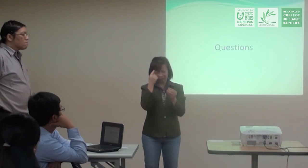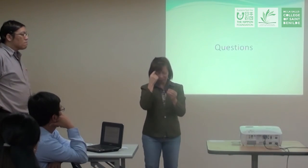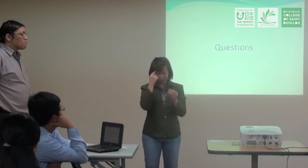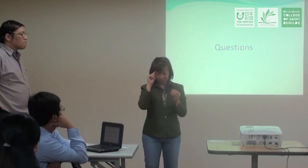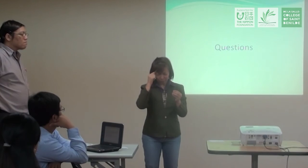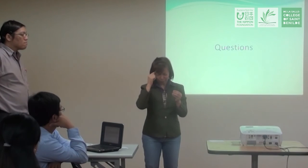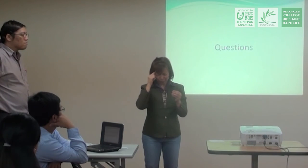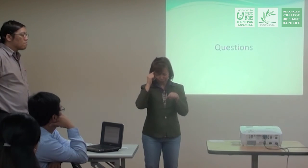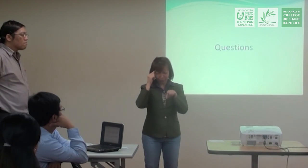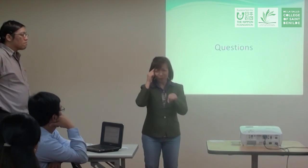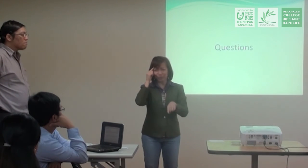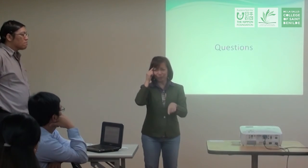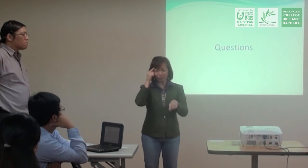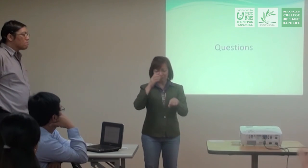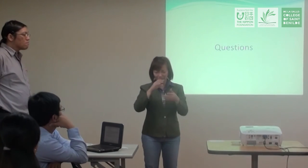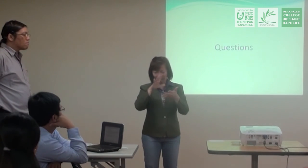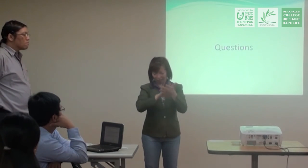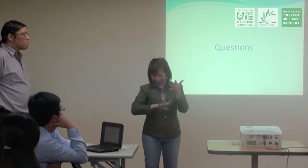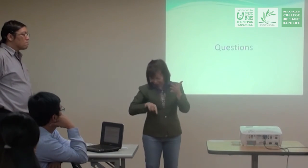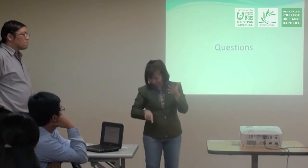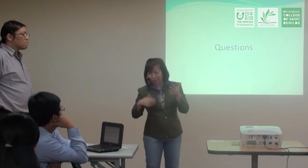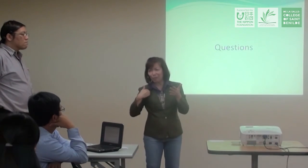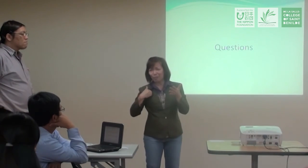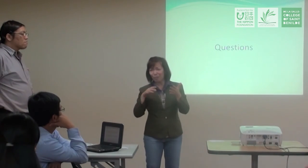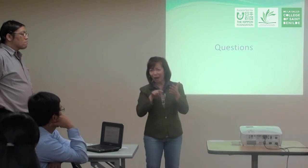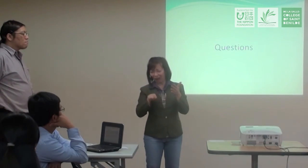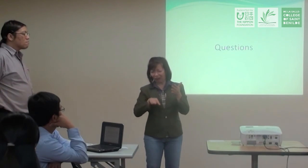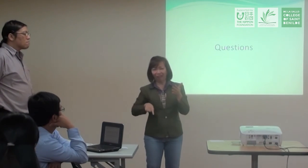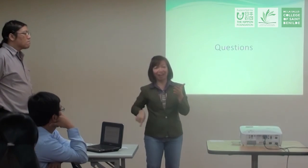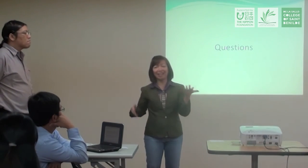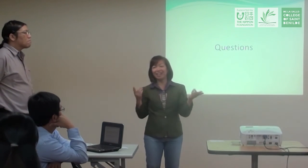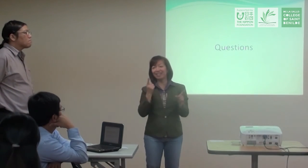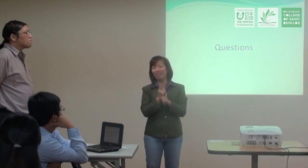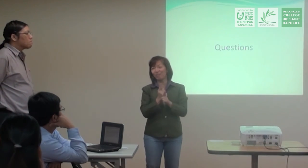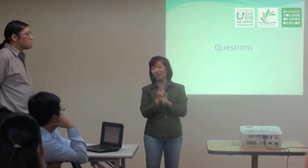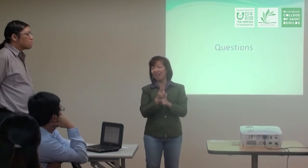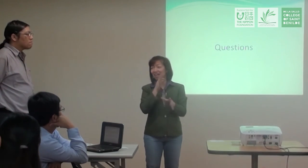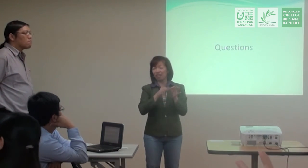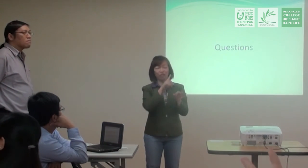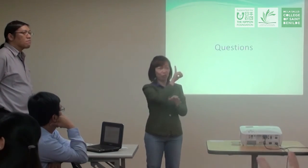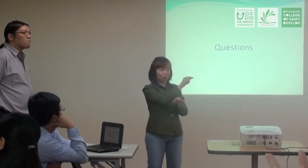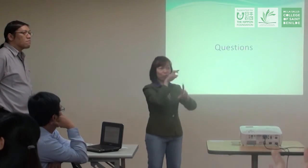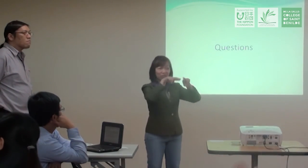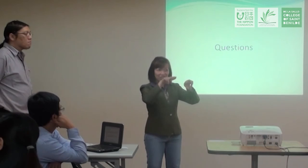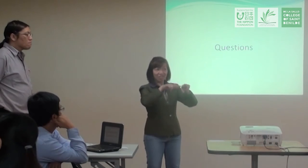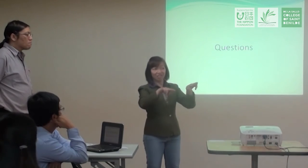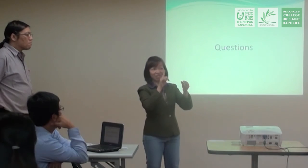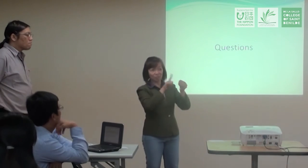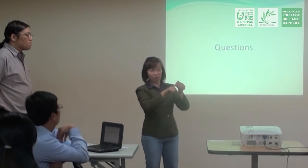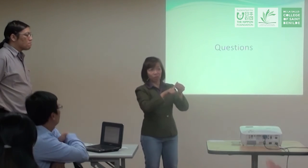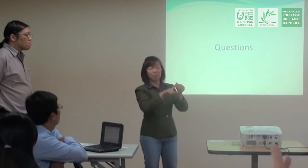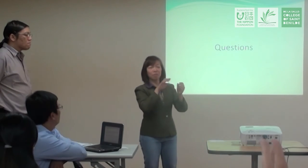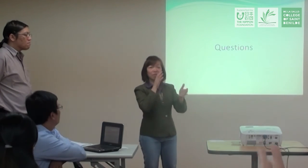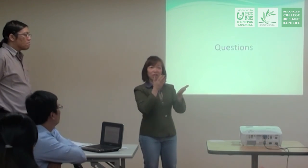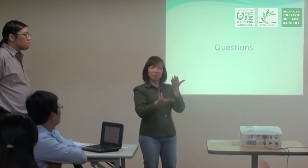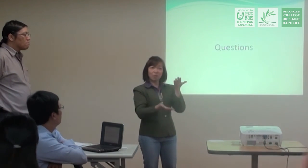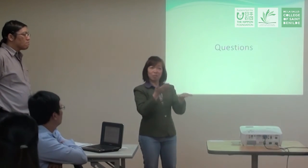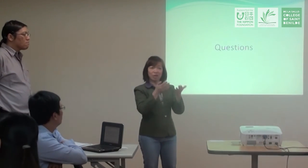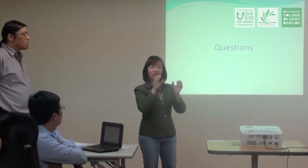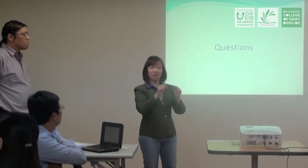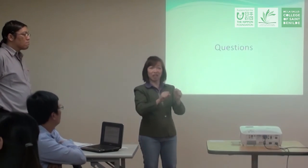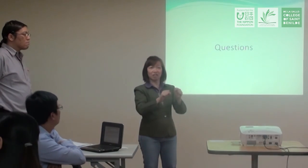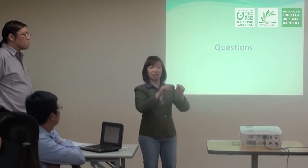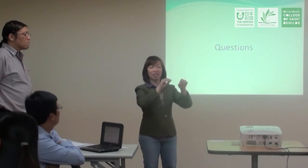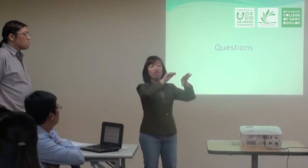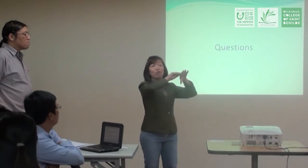that's left. So if we have researches like this, maybe we could convince, I guess, the